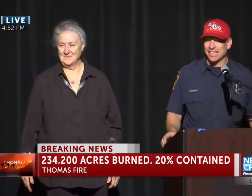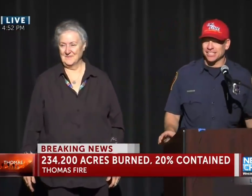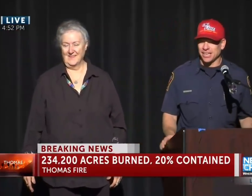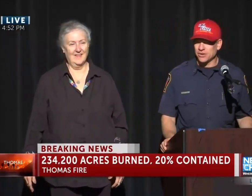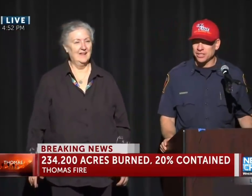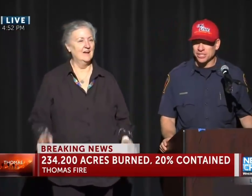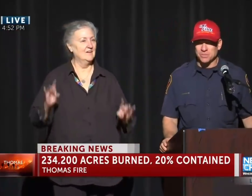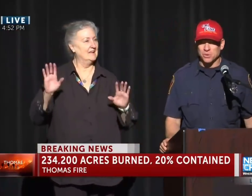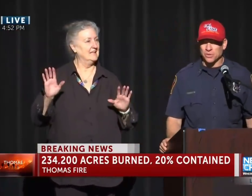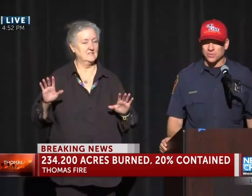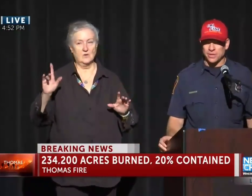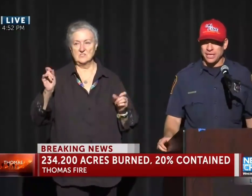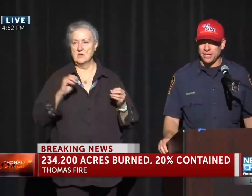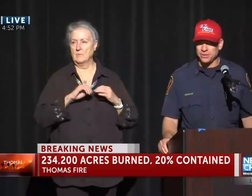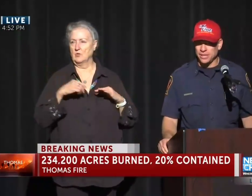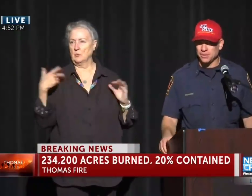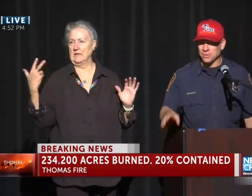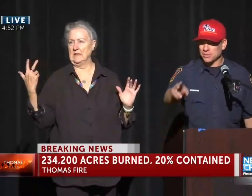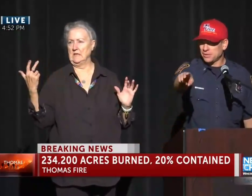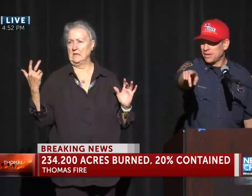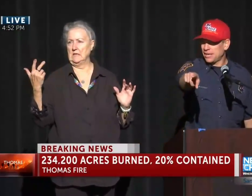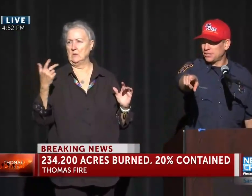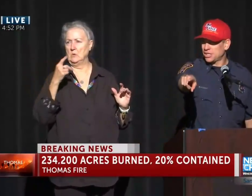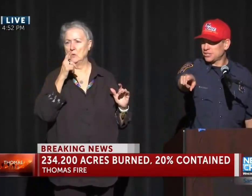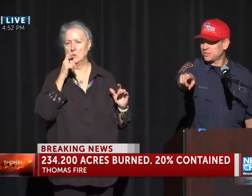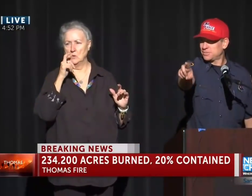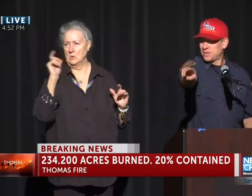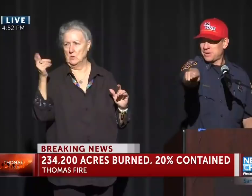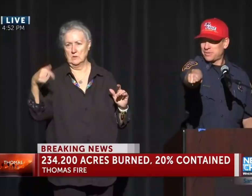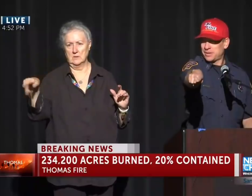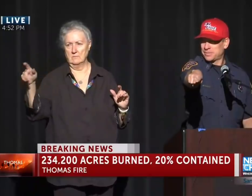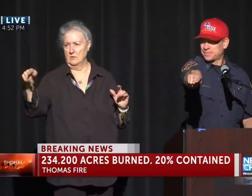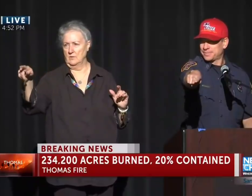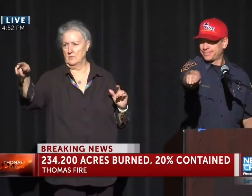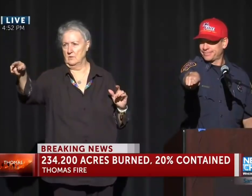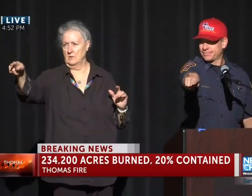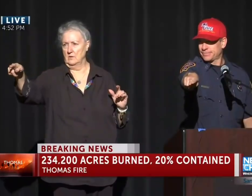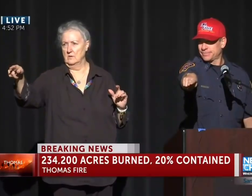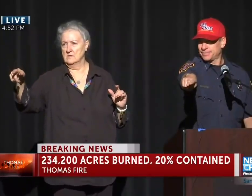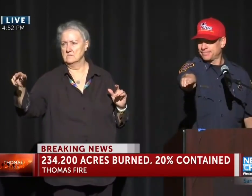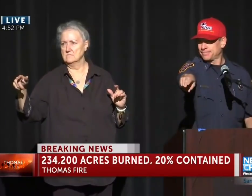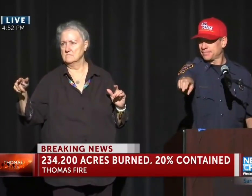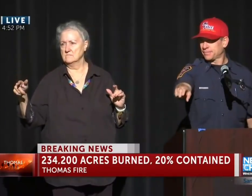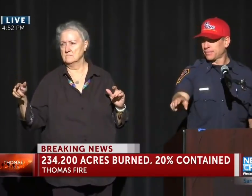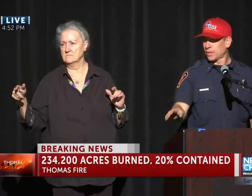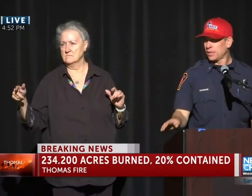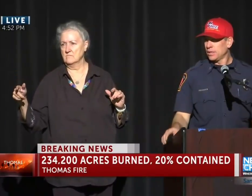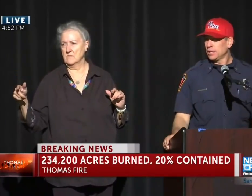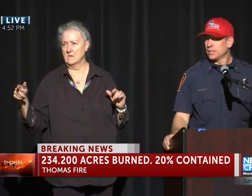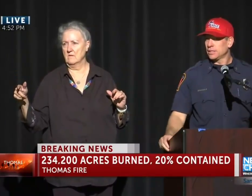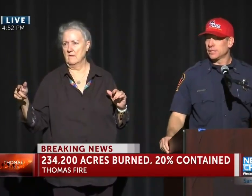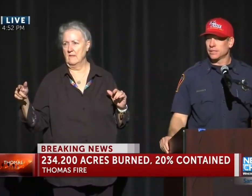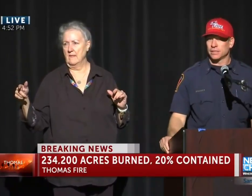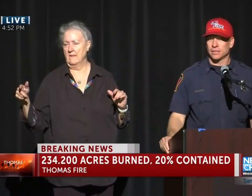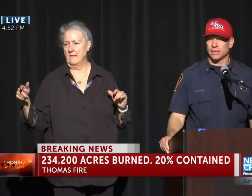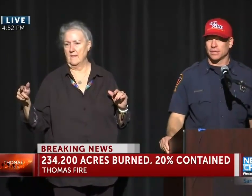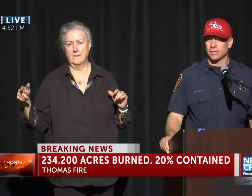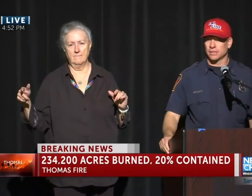All right, fantastic. And question number 3. Who had number 3 right here? Josh, right up front. Raise your hand,